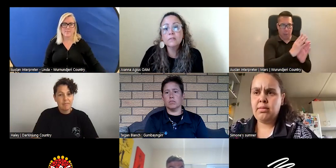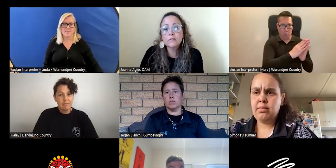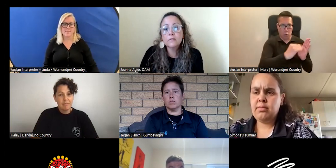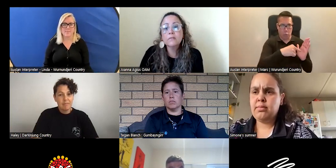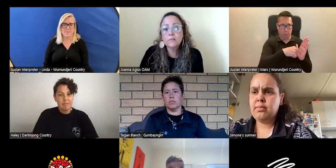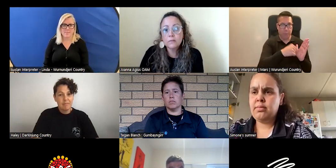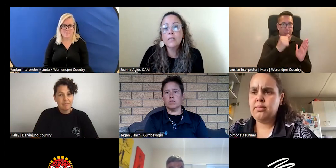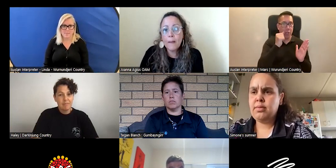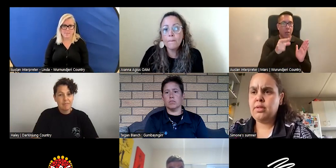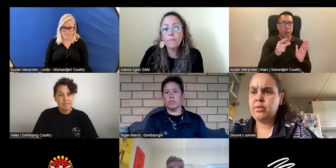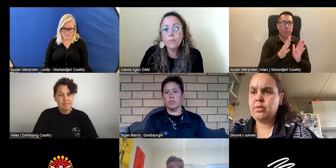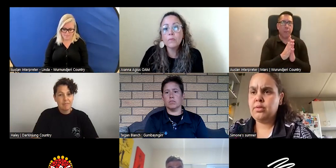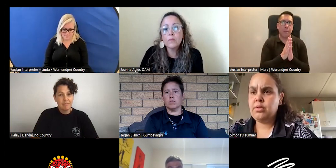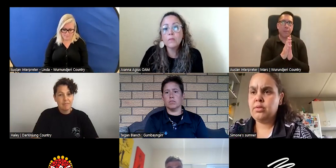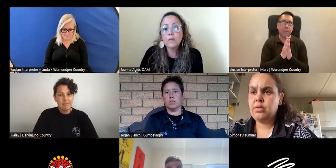know that